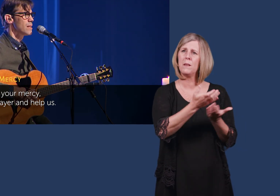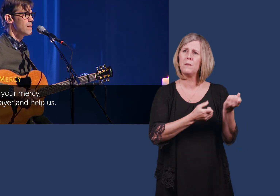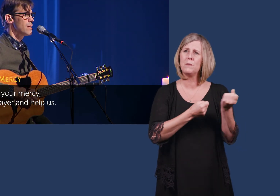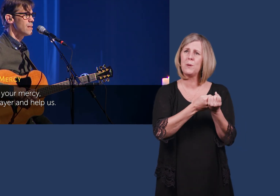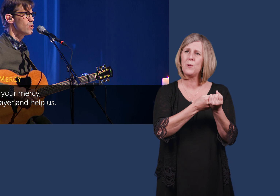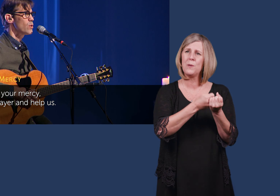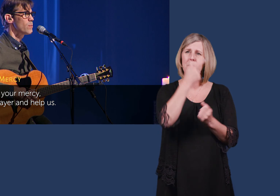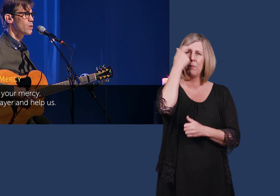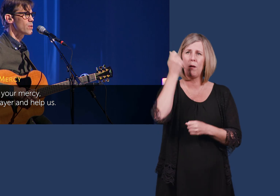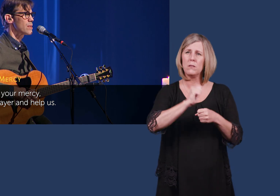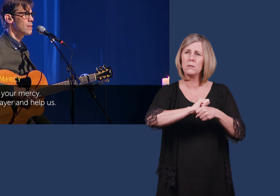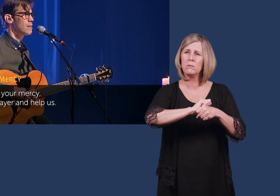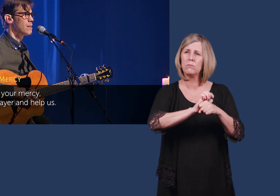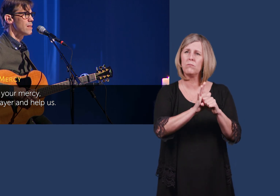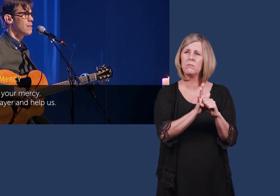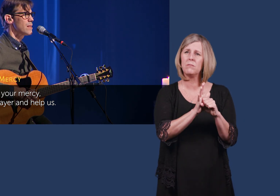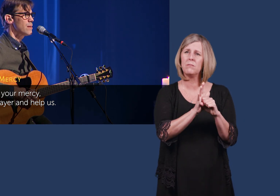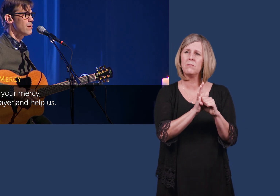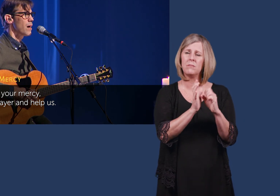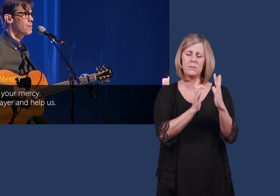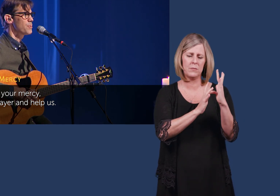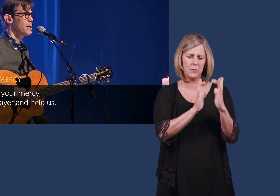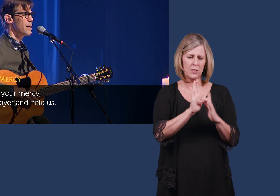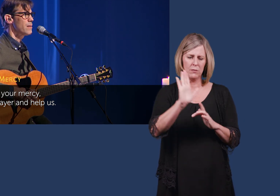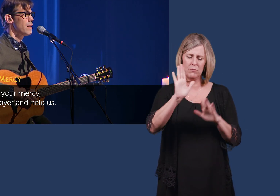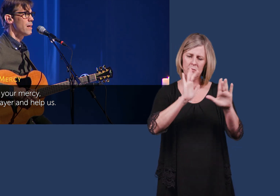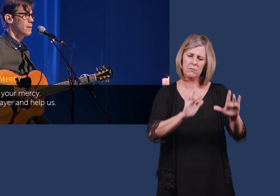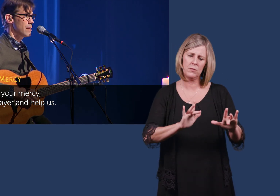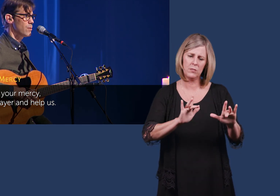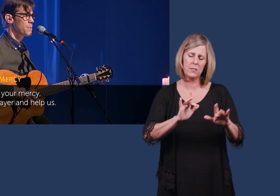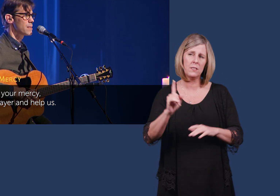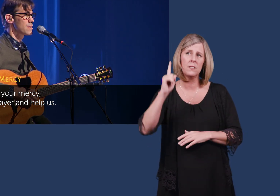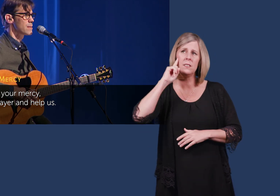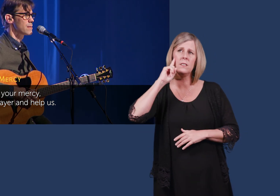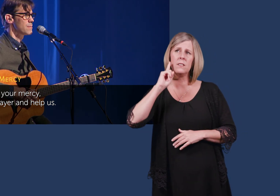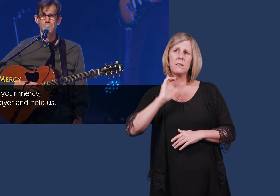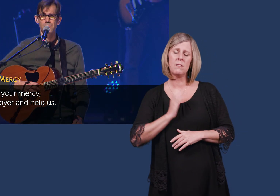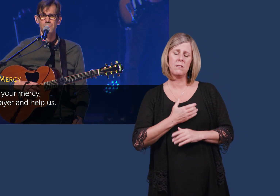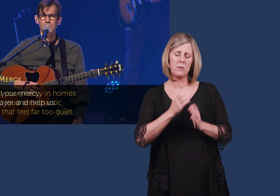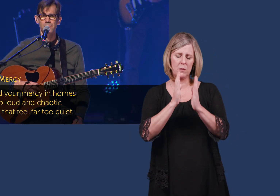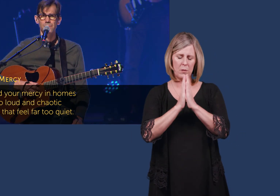Jesus, in your mercy, hear our prayer and help us.